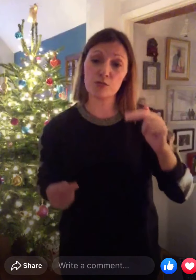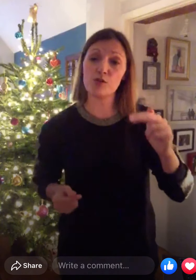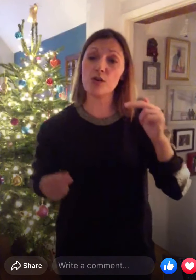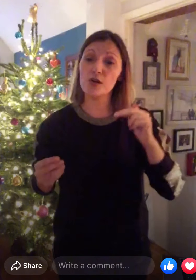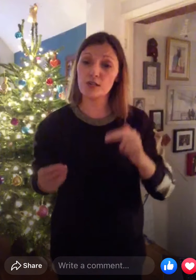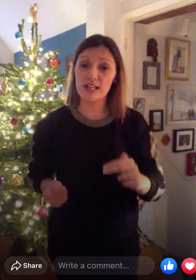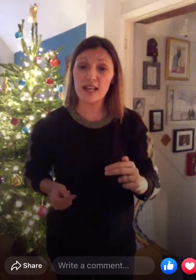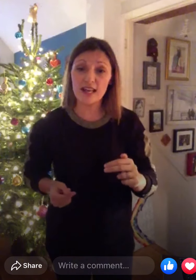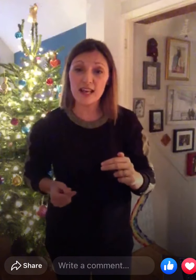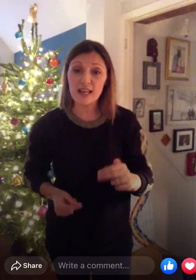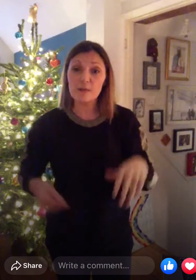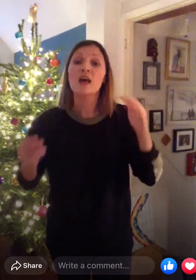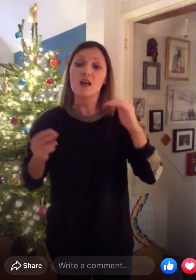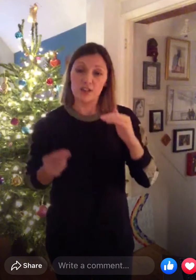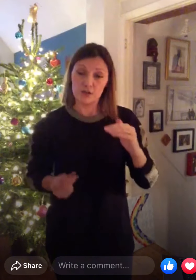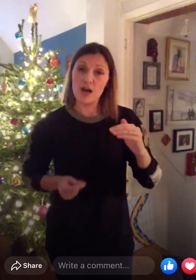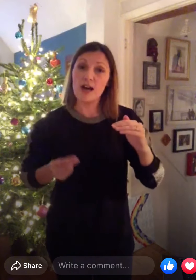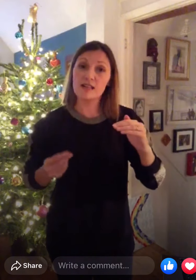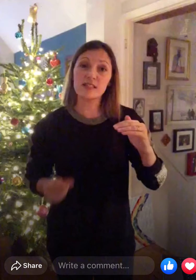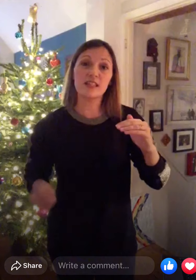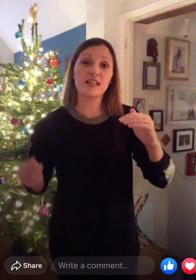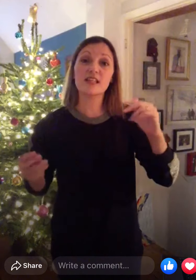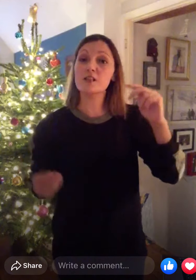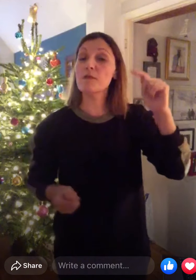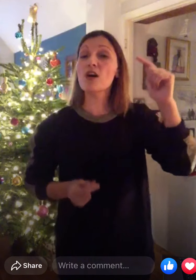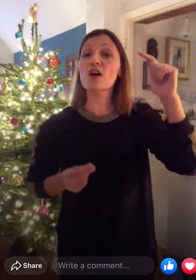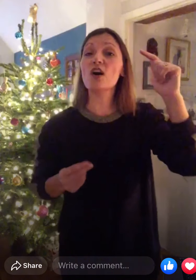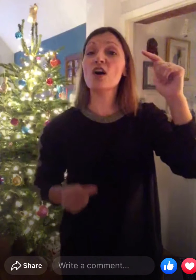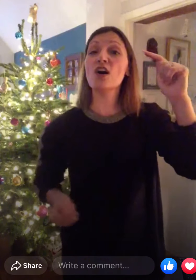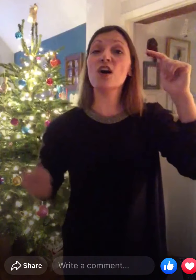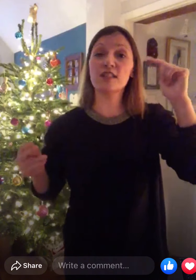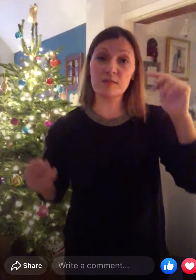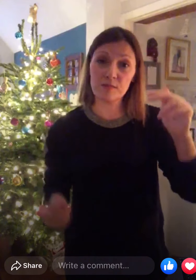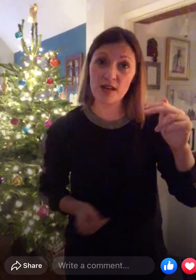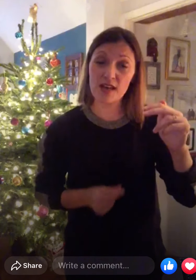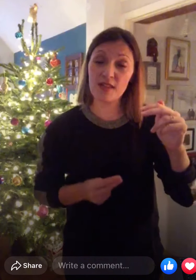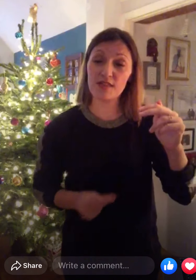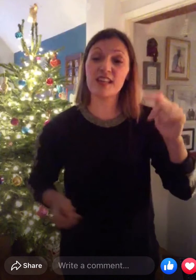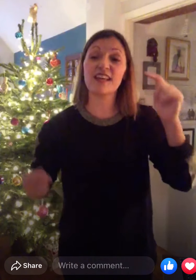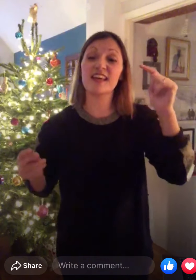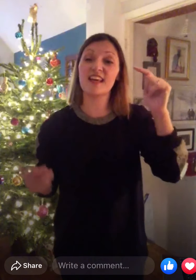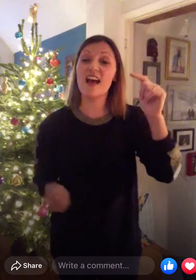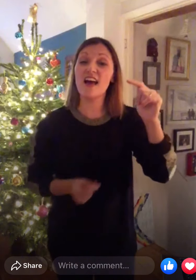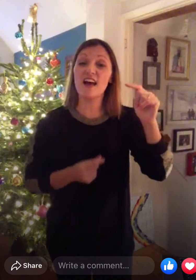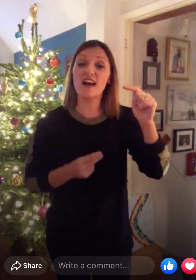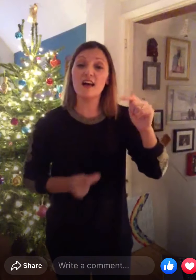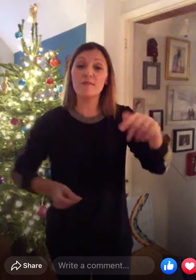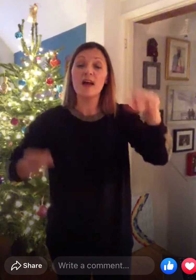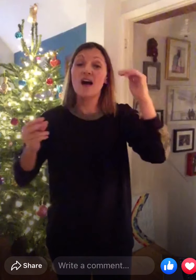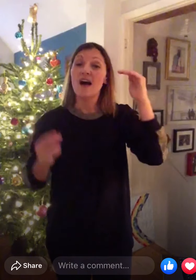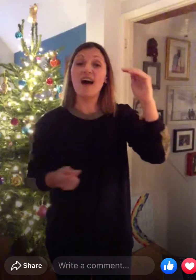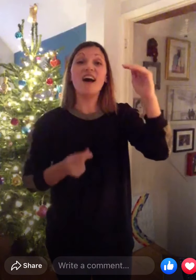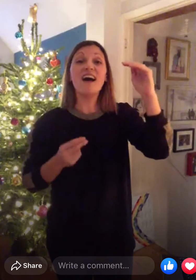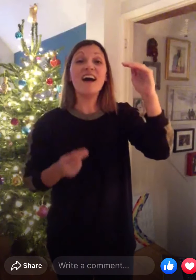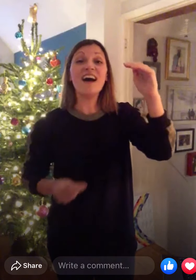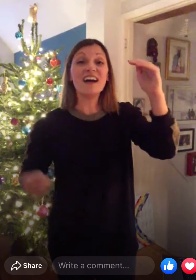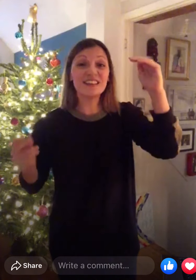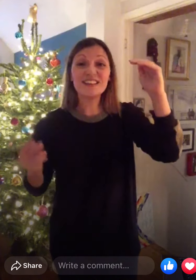proclaim. Christ is born in Bethlehem. Hark the